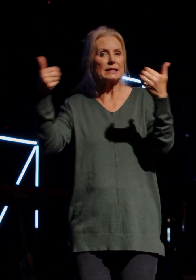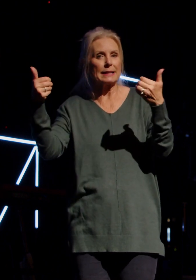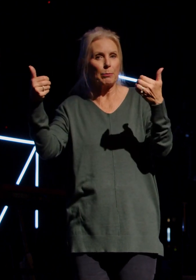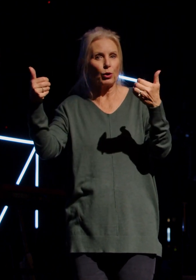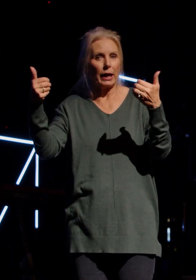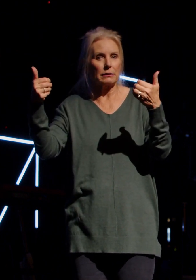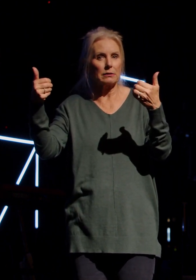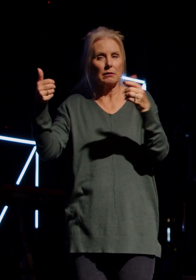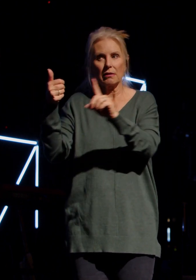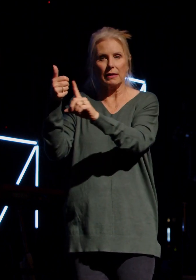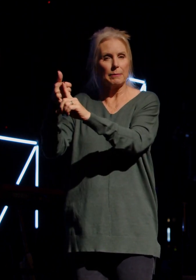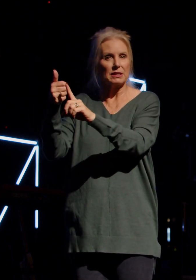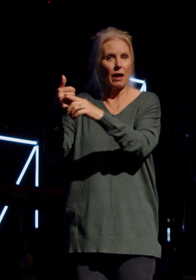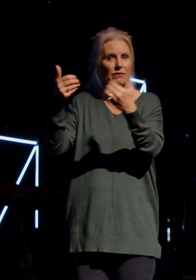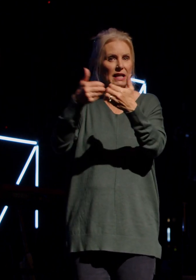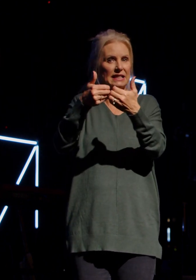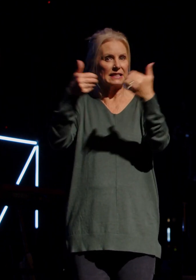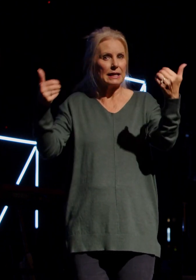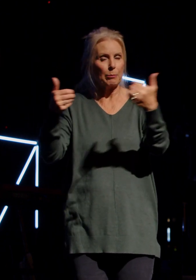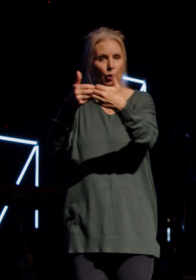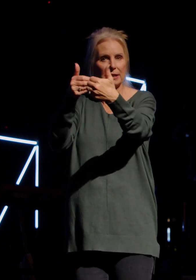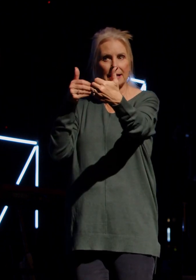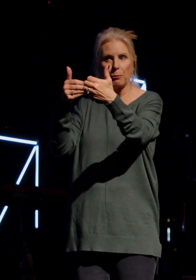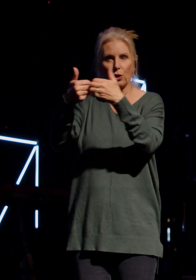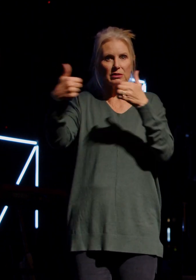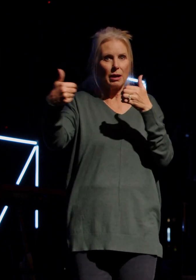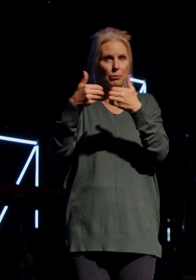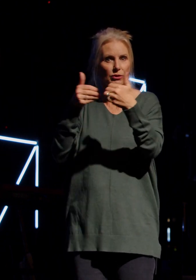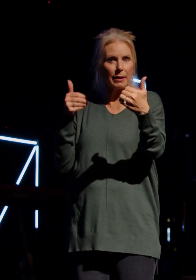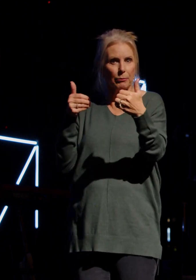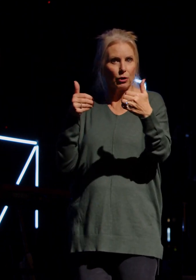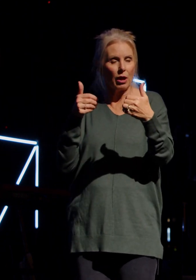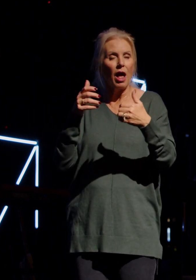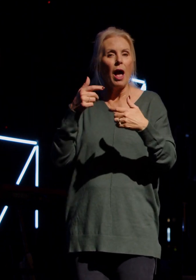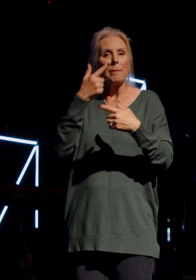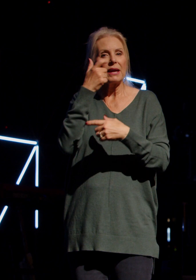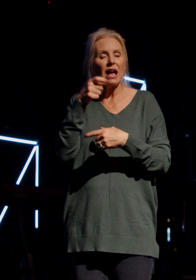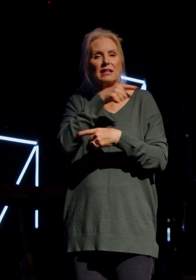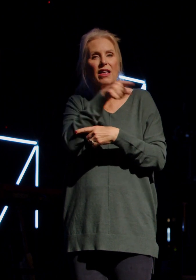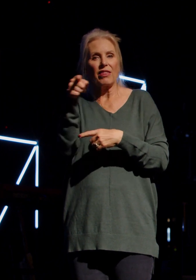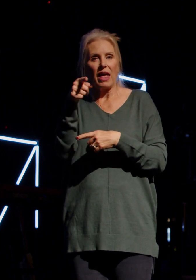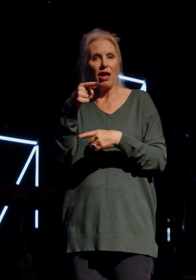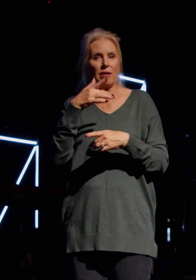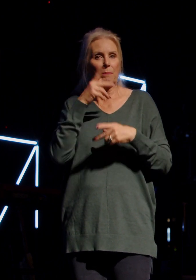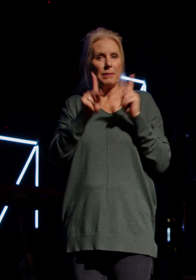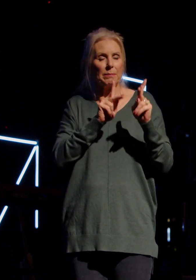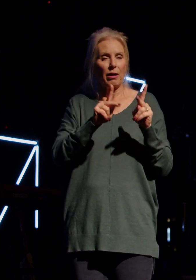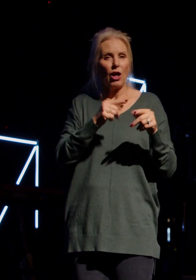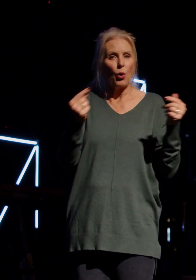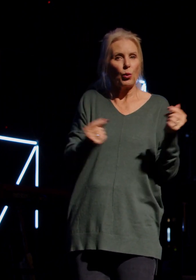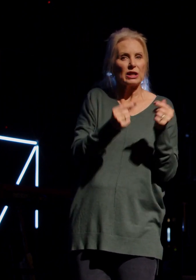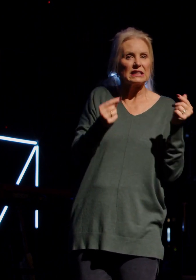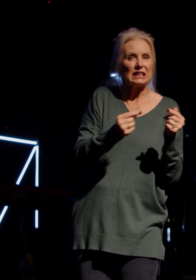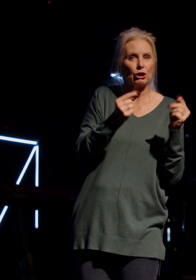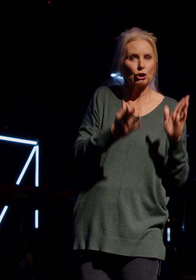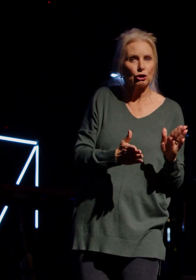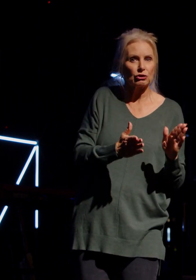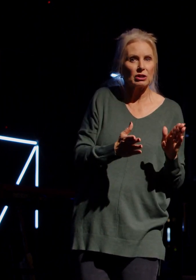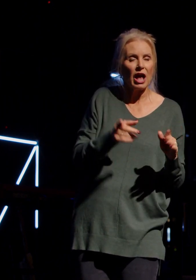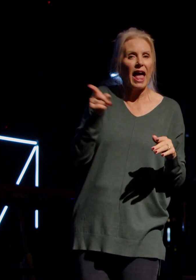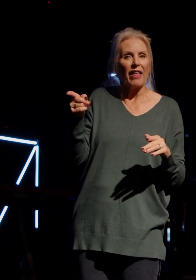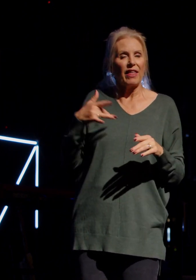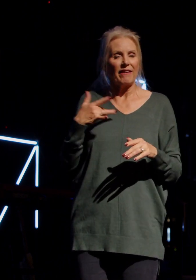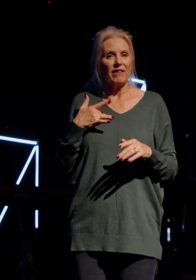actually separate themselves from those that they thought were in sin because they couldn't be around them in the things that